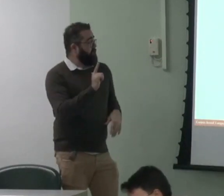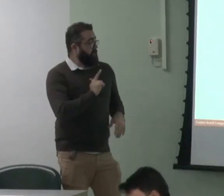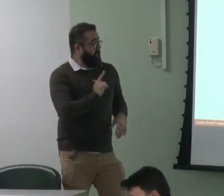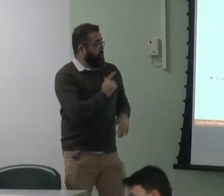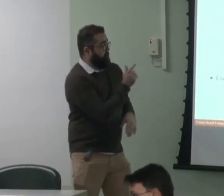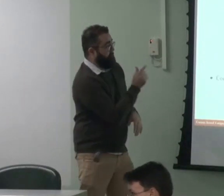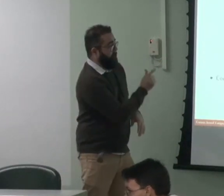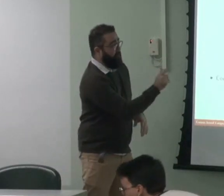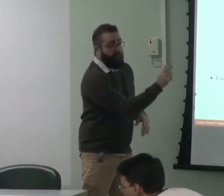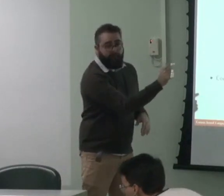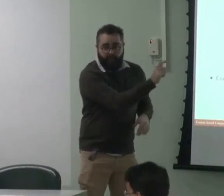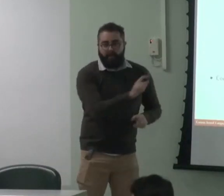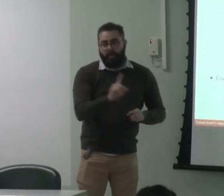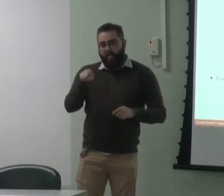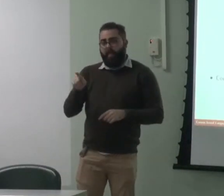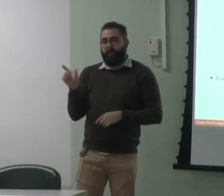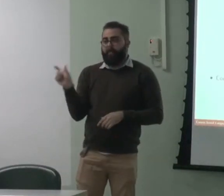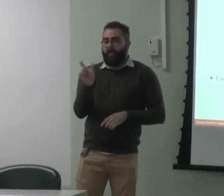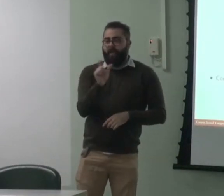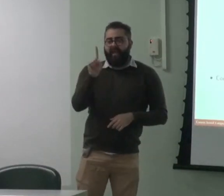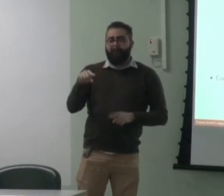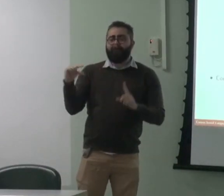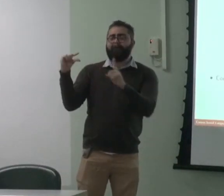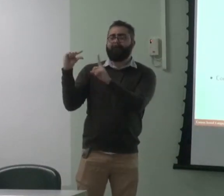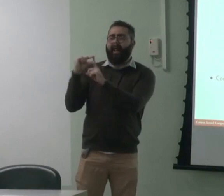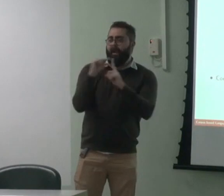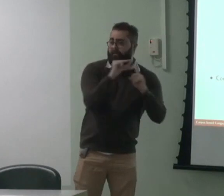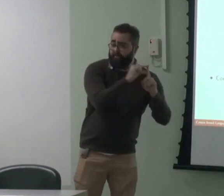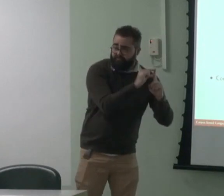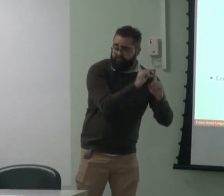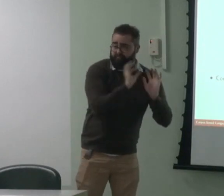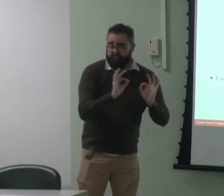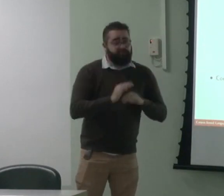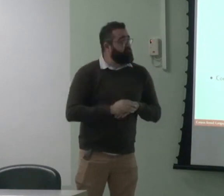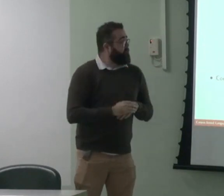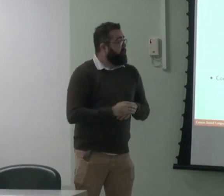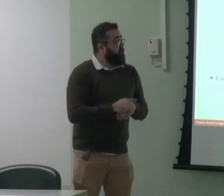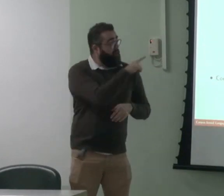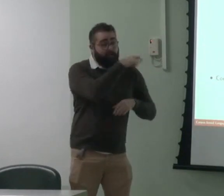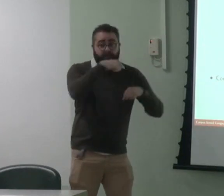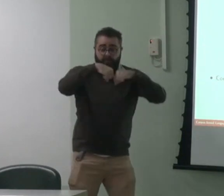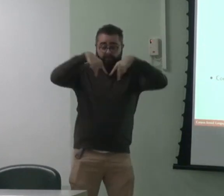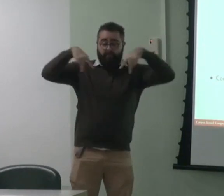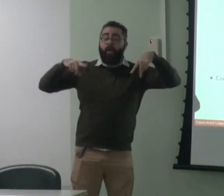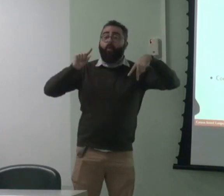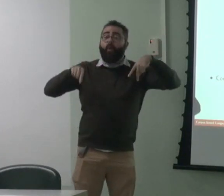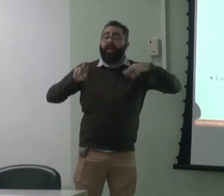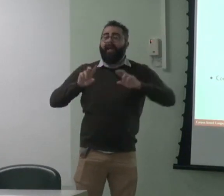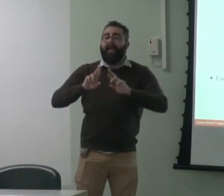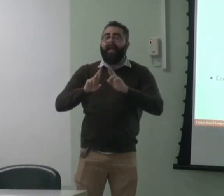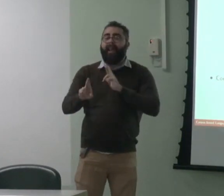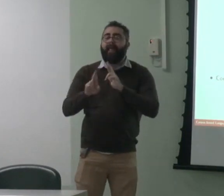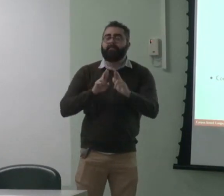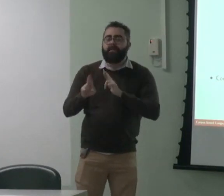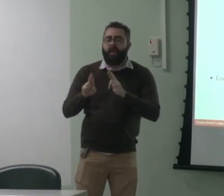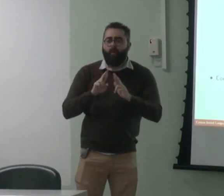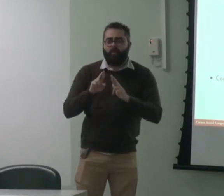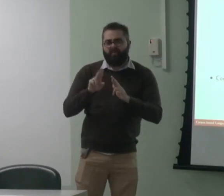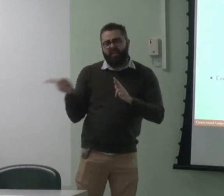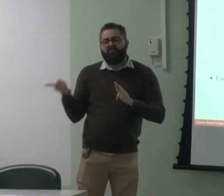here, and then there are the directed links, dependency links between words. So UD assumes